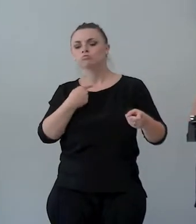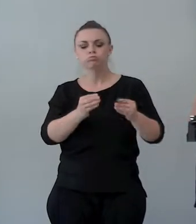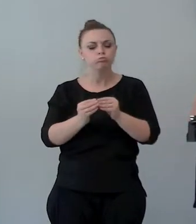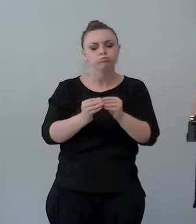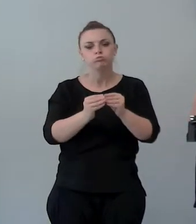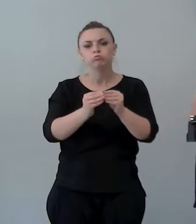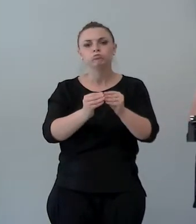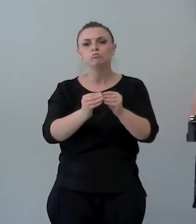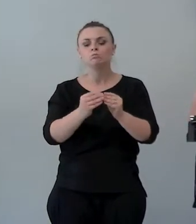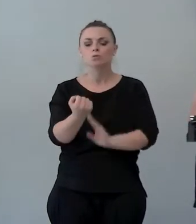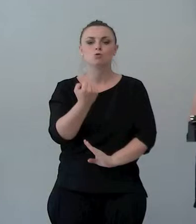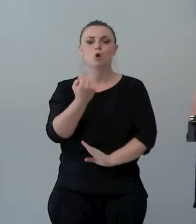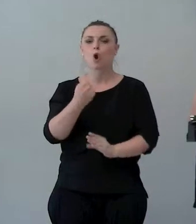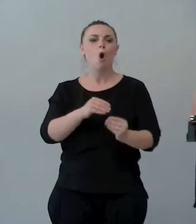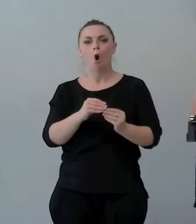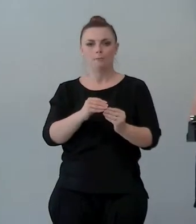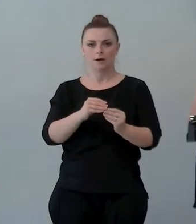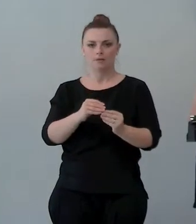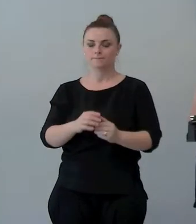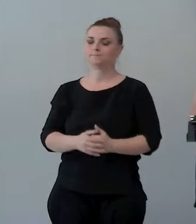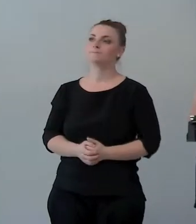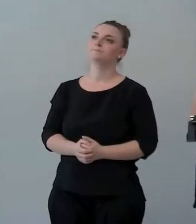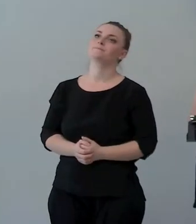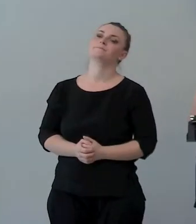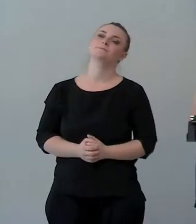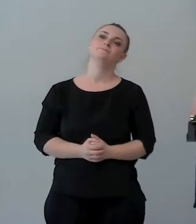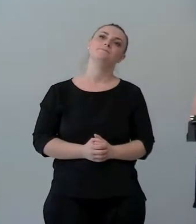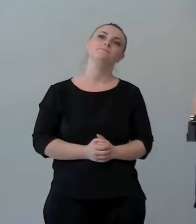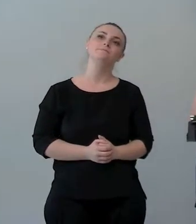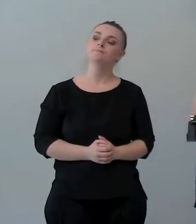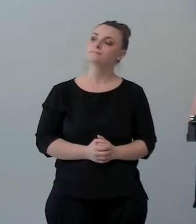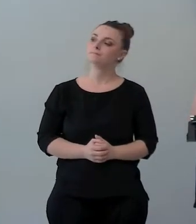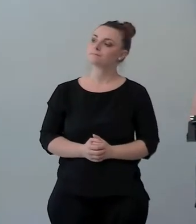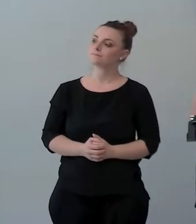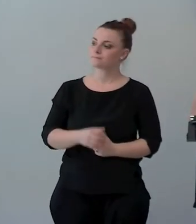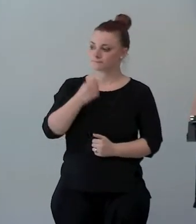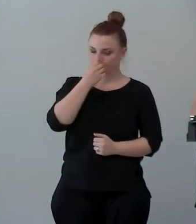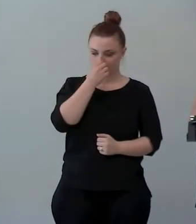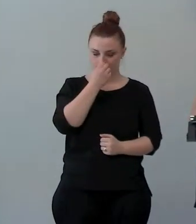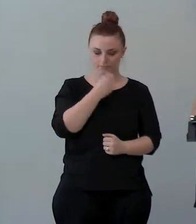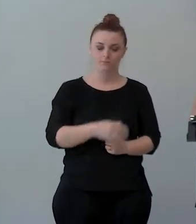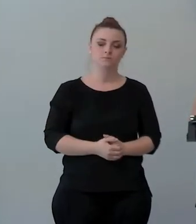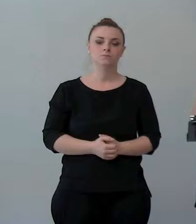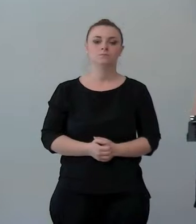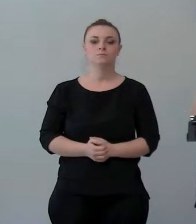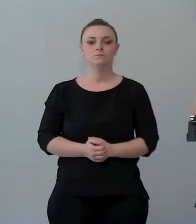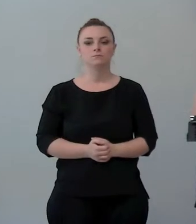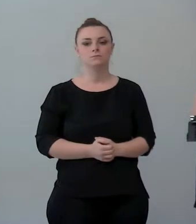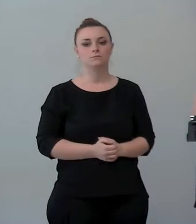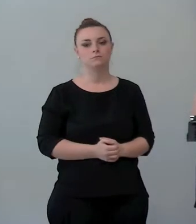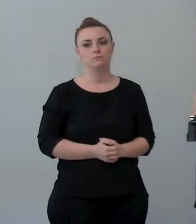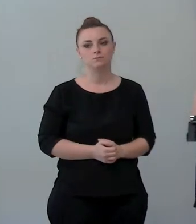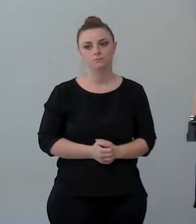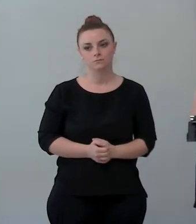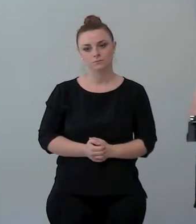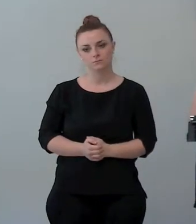ask the Lord, how do I use this situation? How do I use the situation that